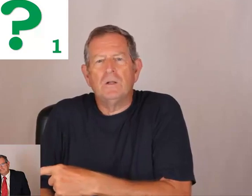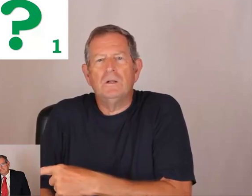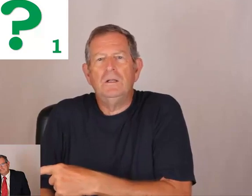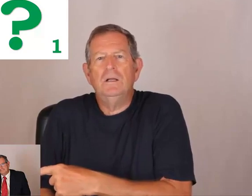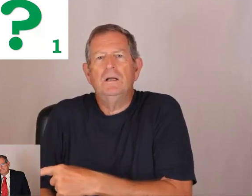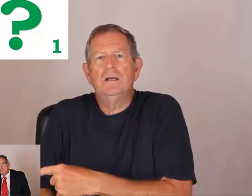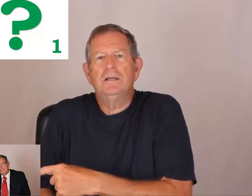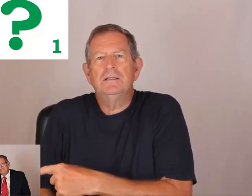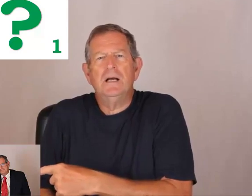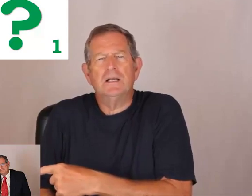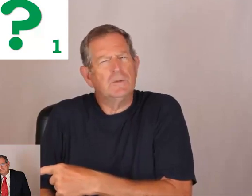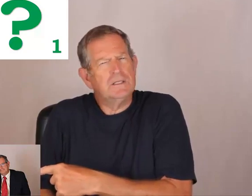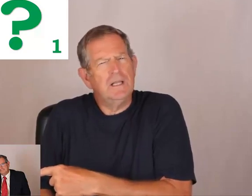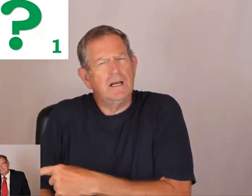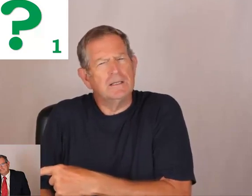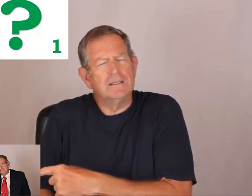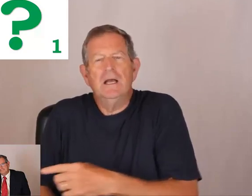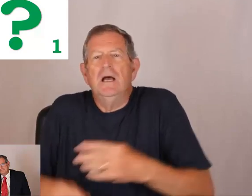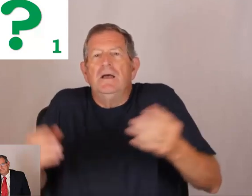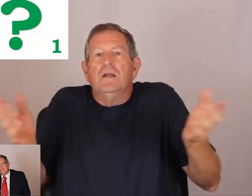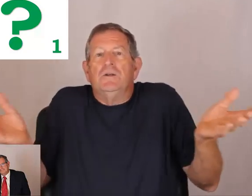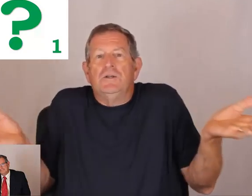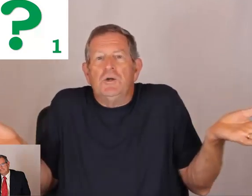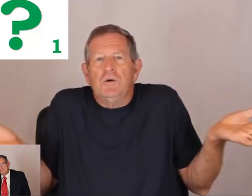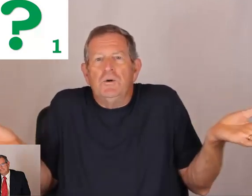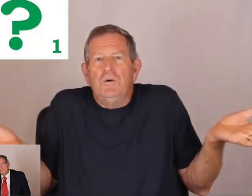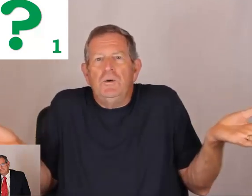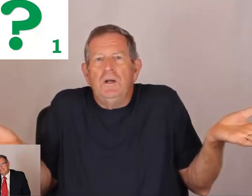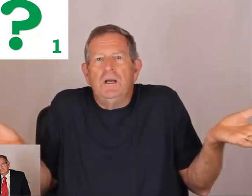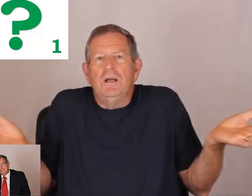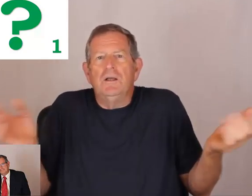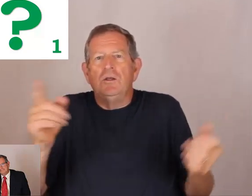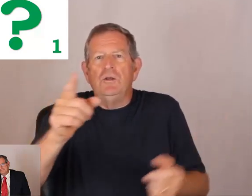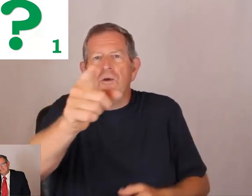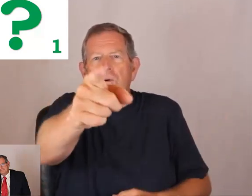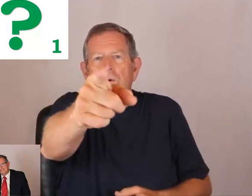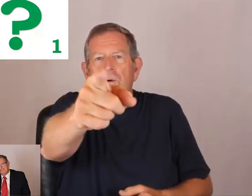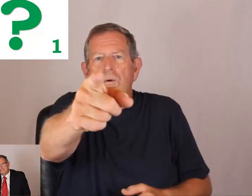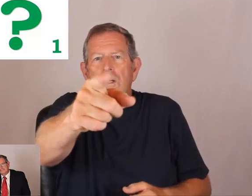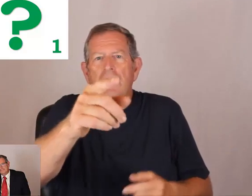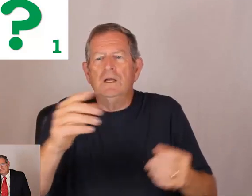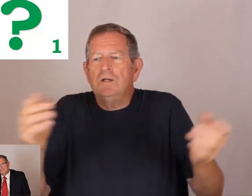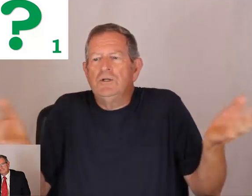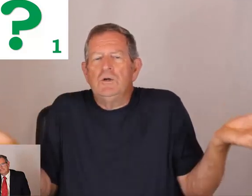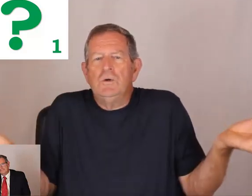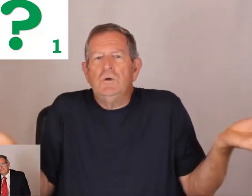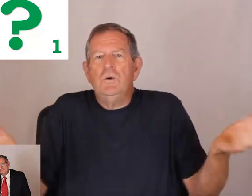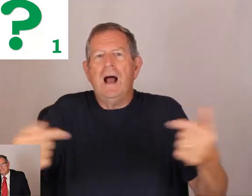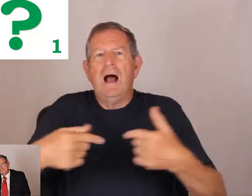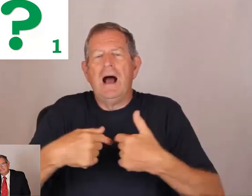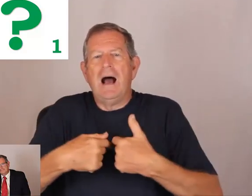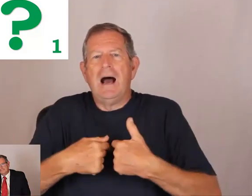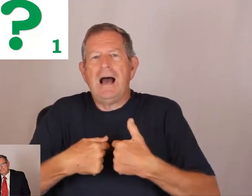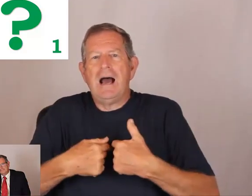Michael, what's does? Do you, do